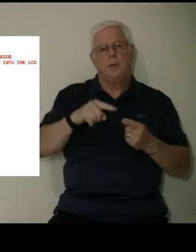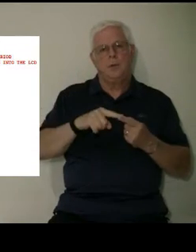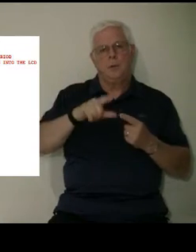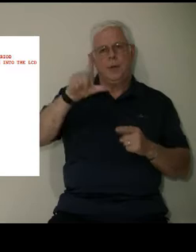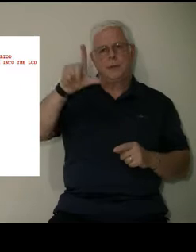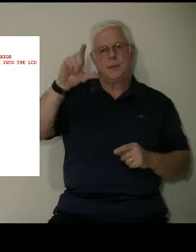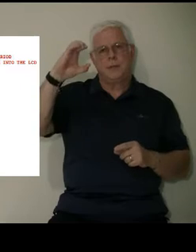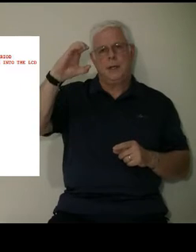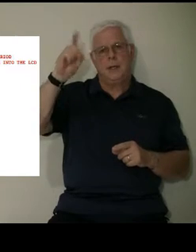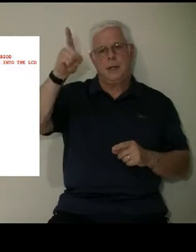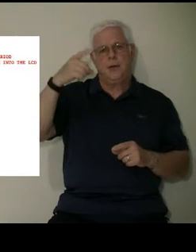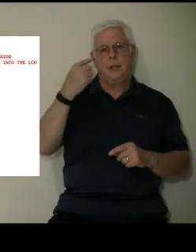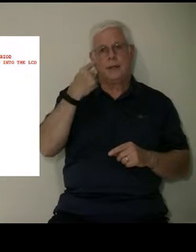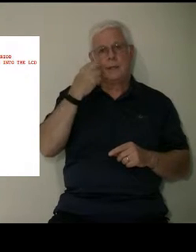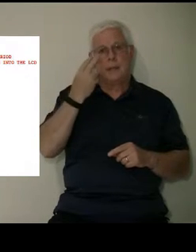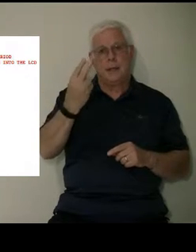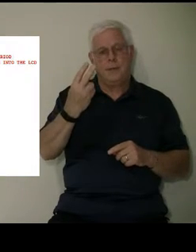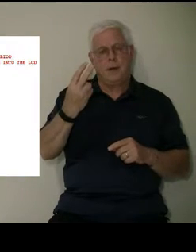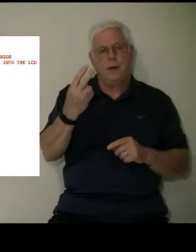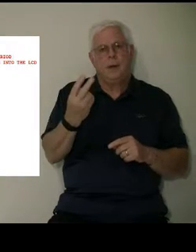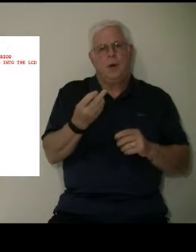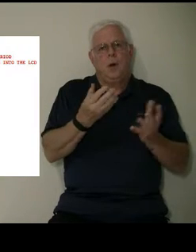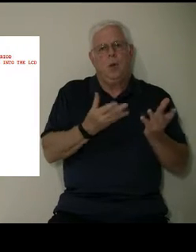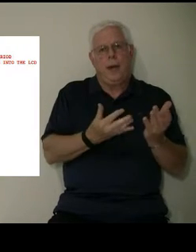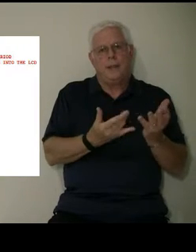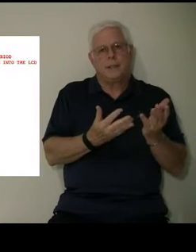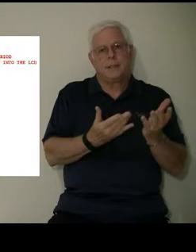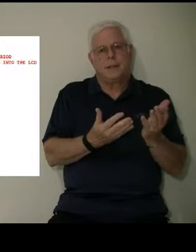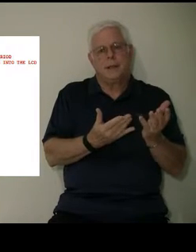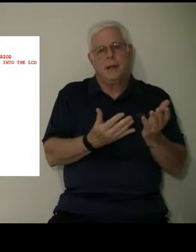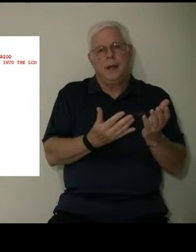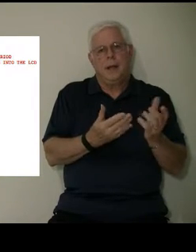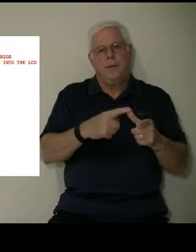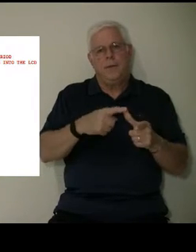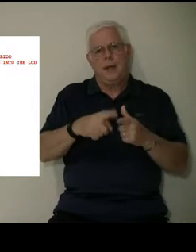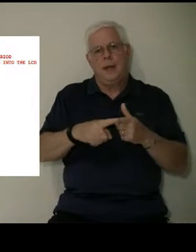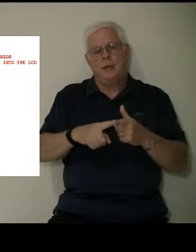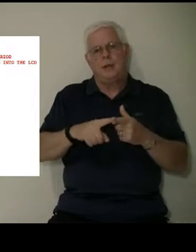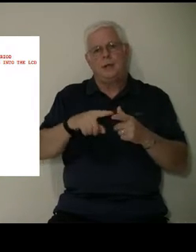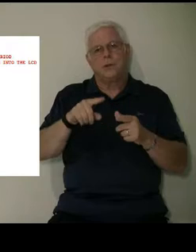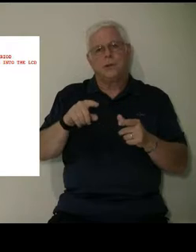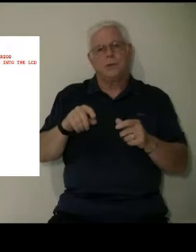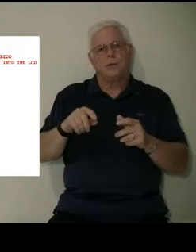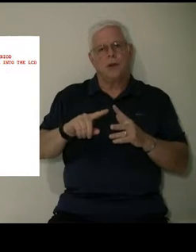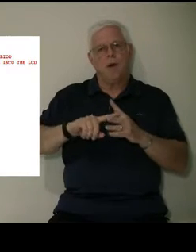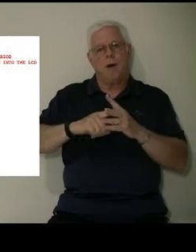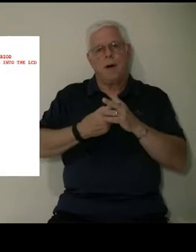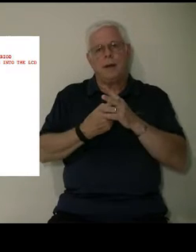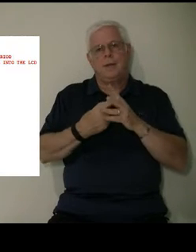to the LCD. You can see that it waits and then it turns on